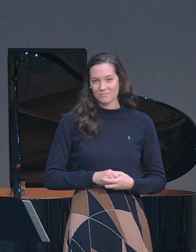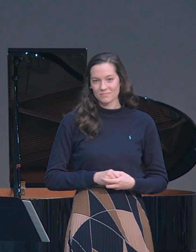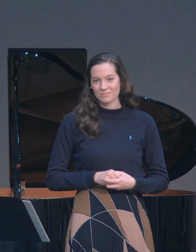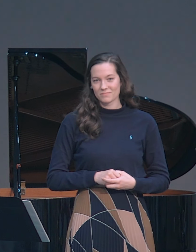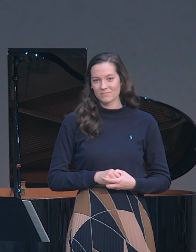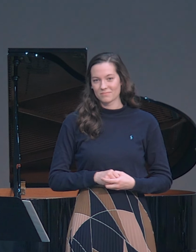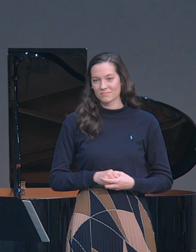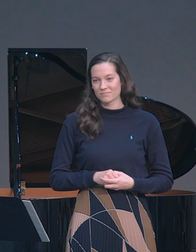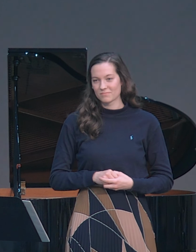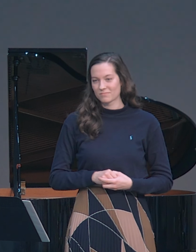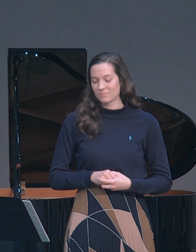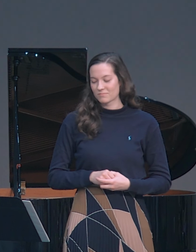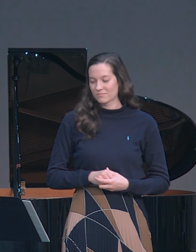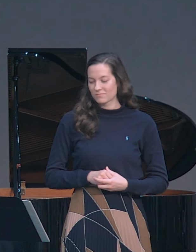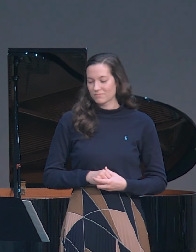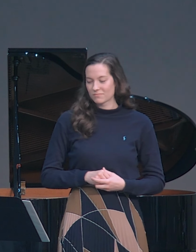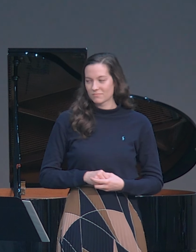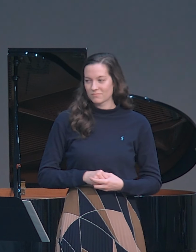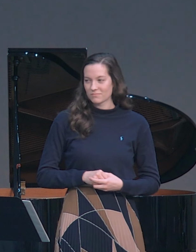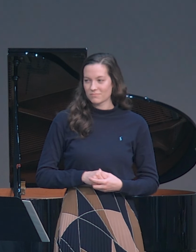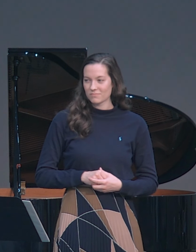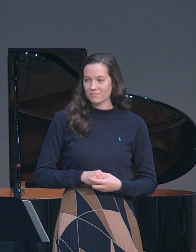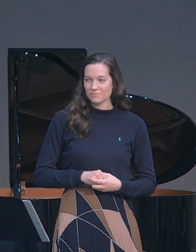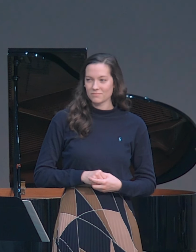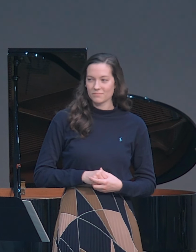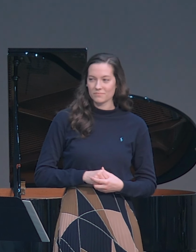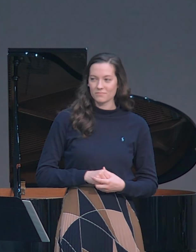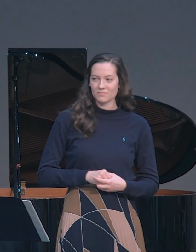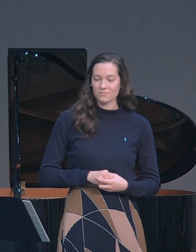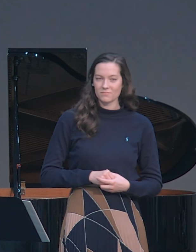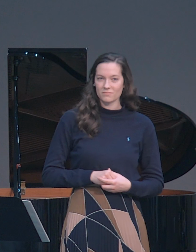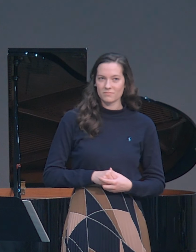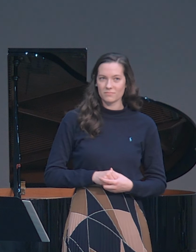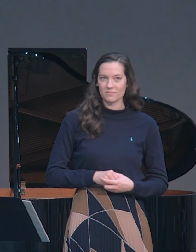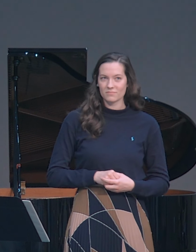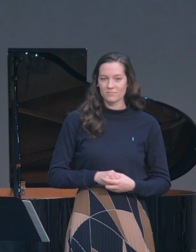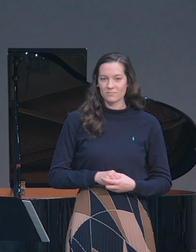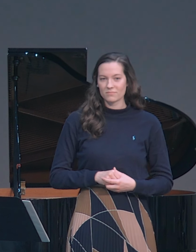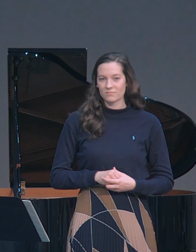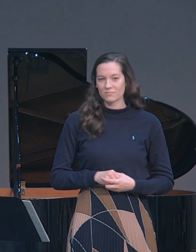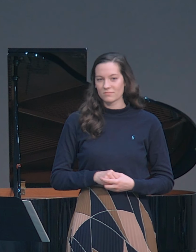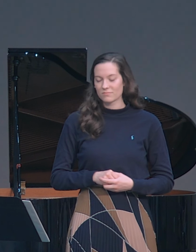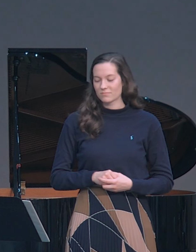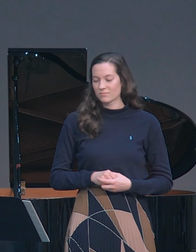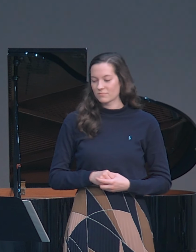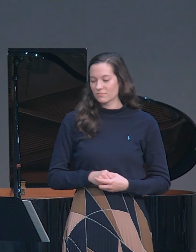Thank you.